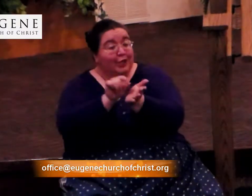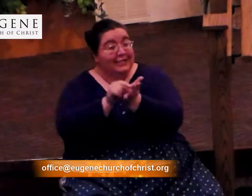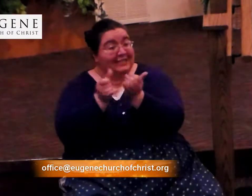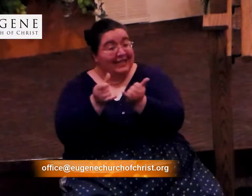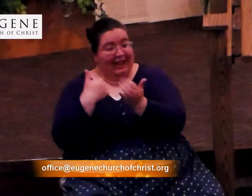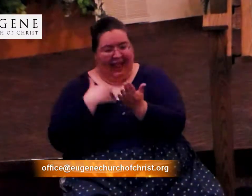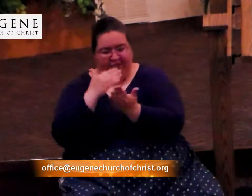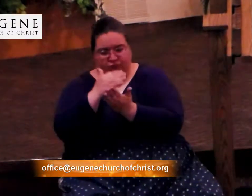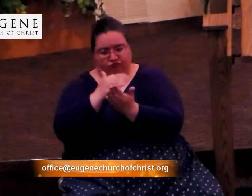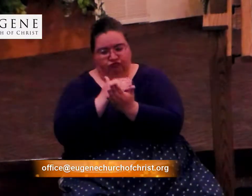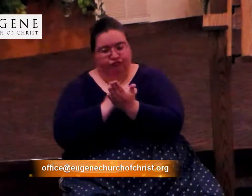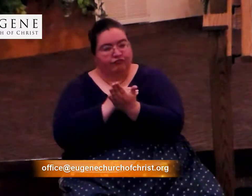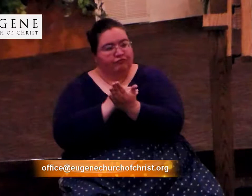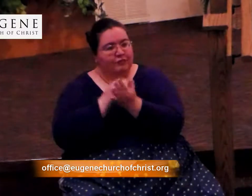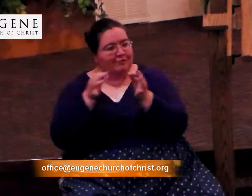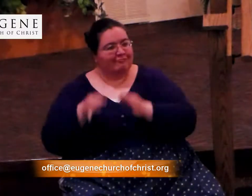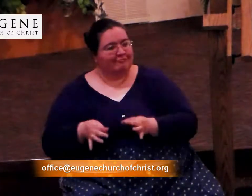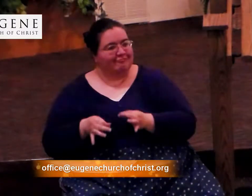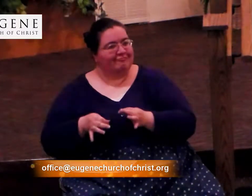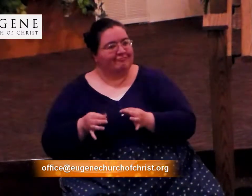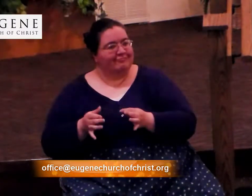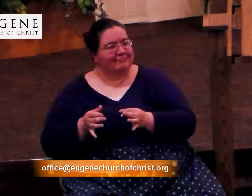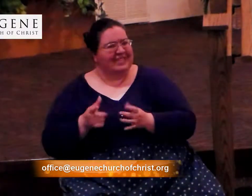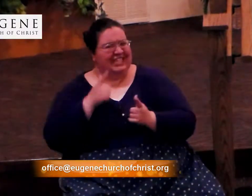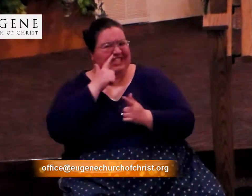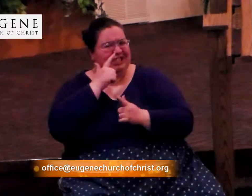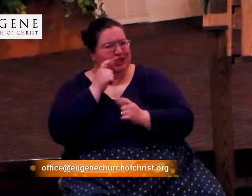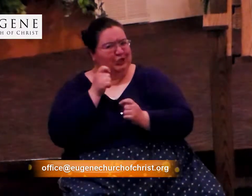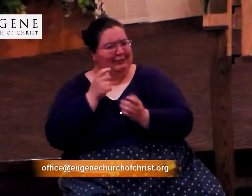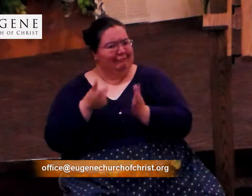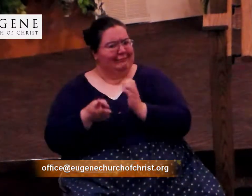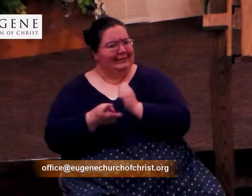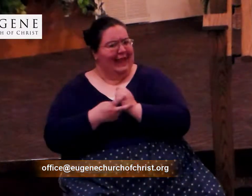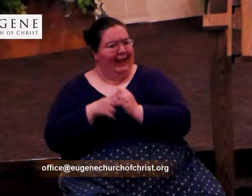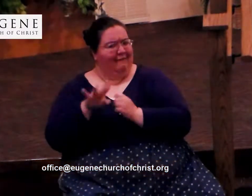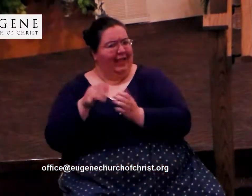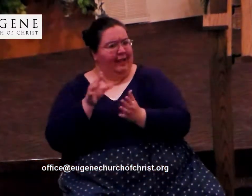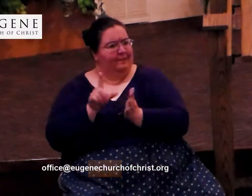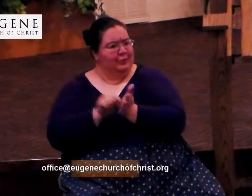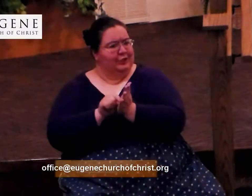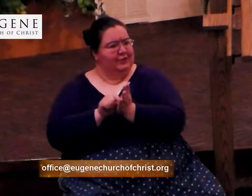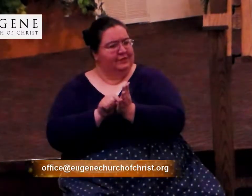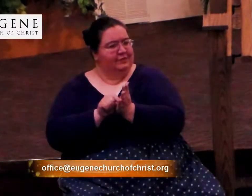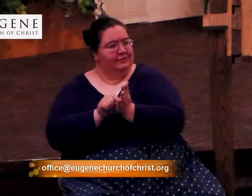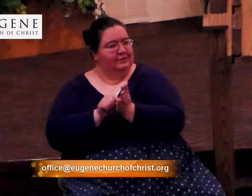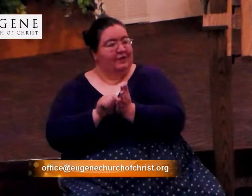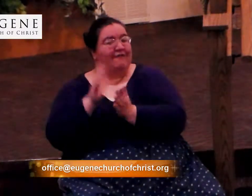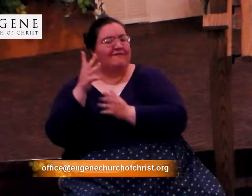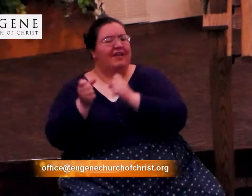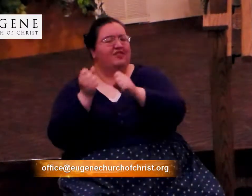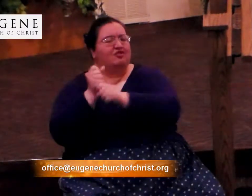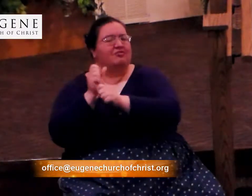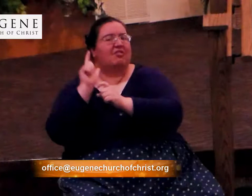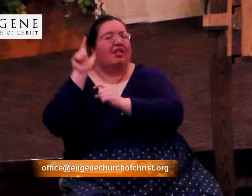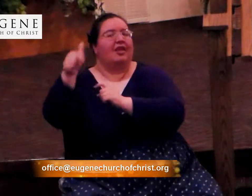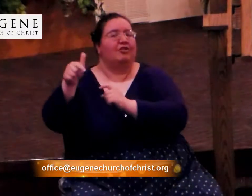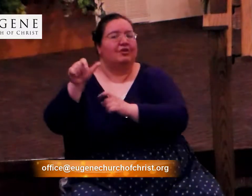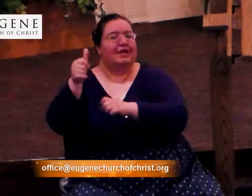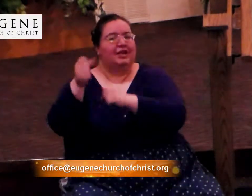save this bulletin and pull it out 5 years from now or 10 years from now and ask Chloe and Aaron and Michael and